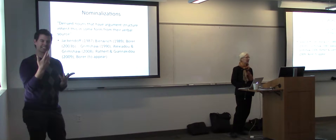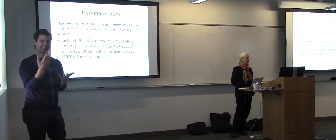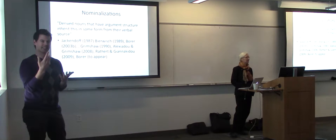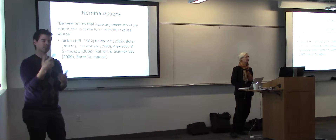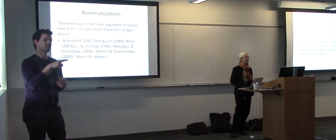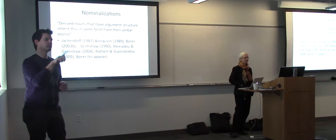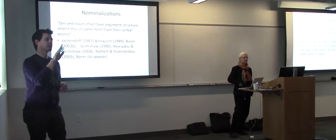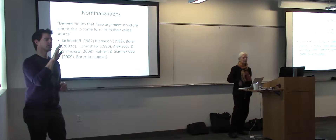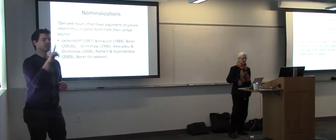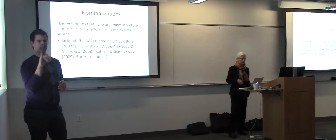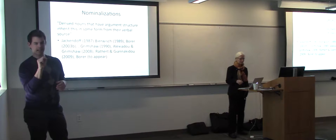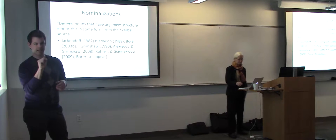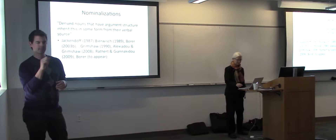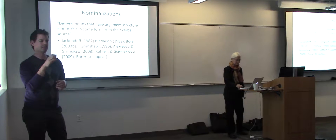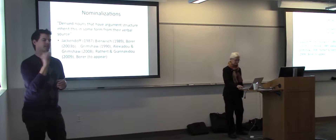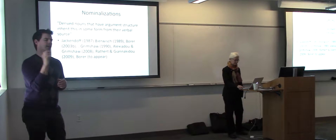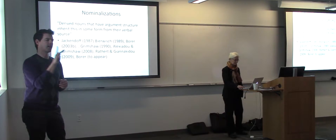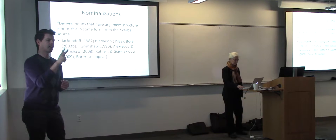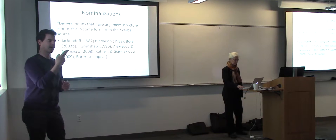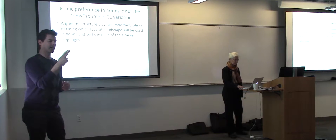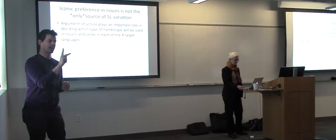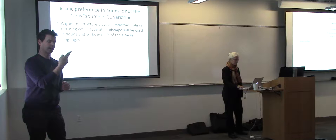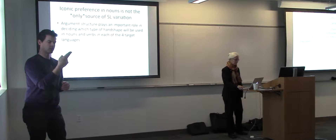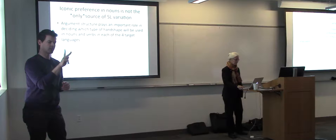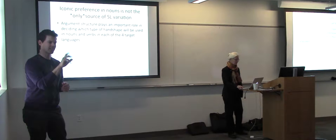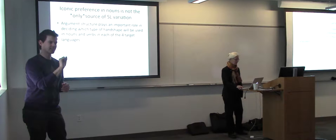lexical semantics of the verbs.